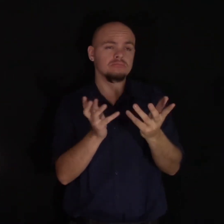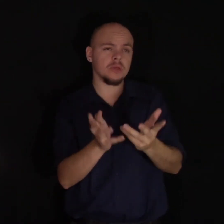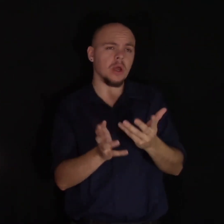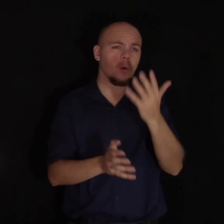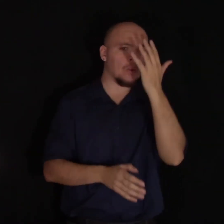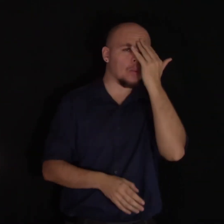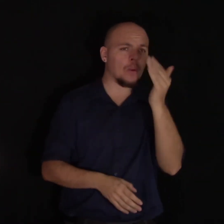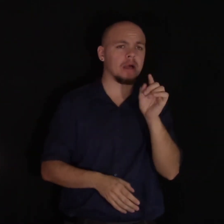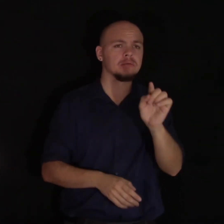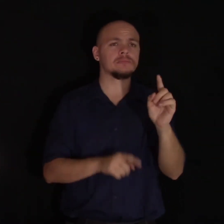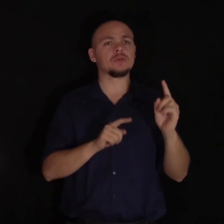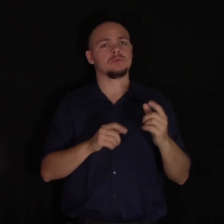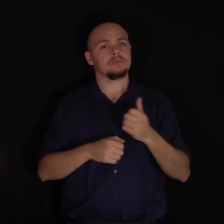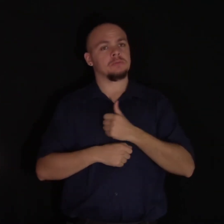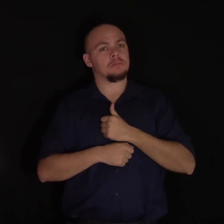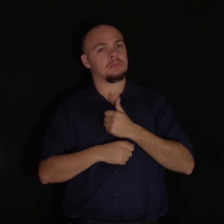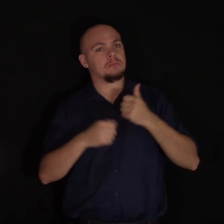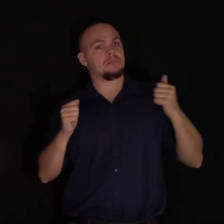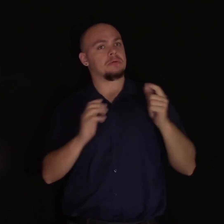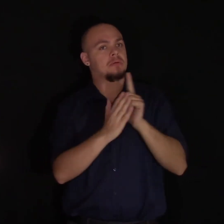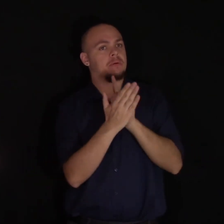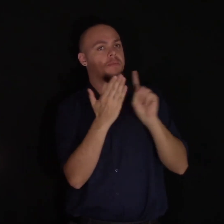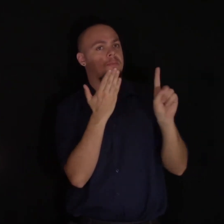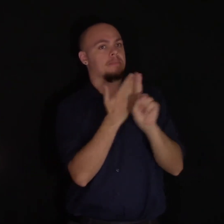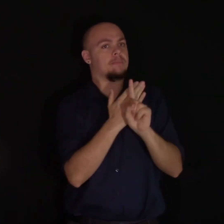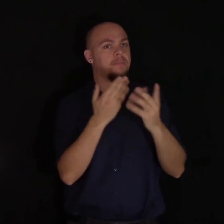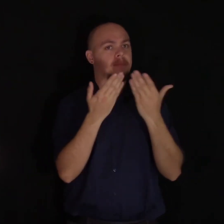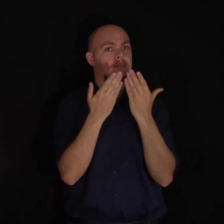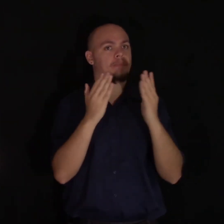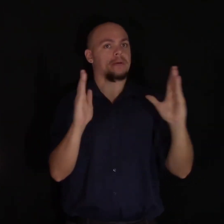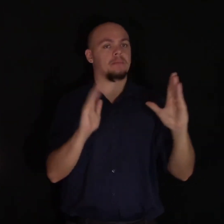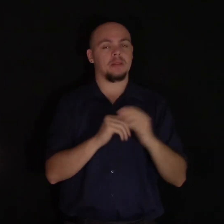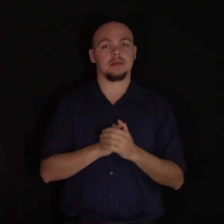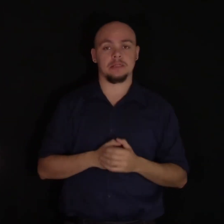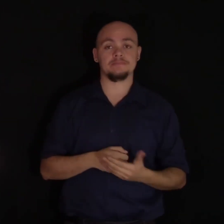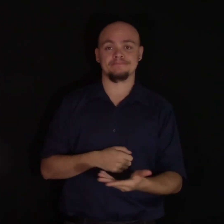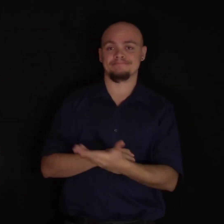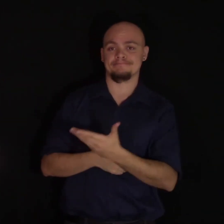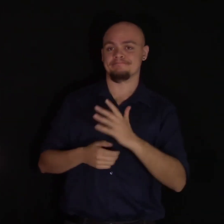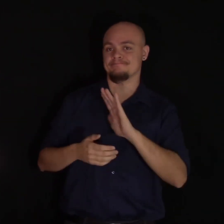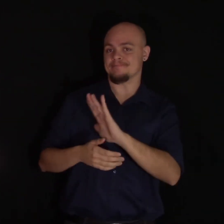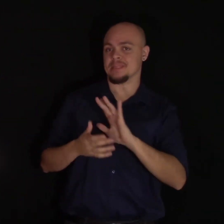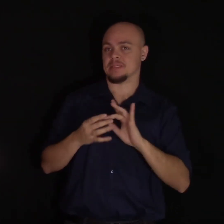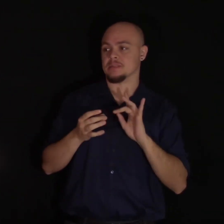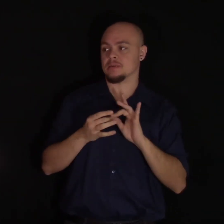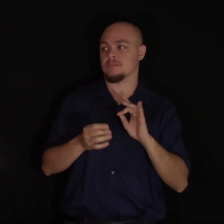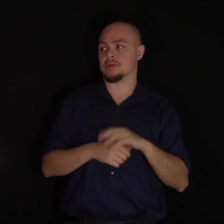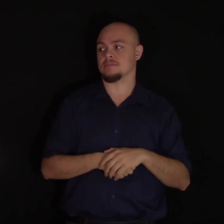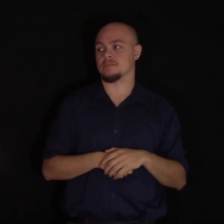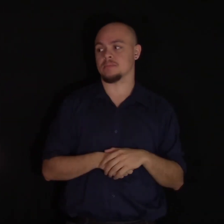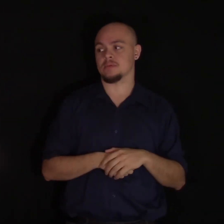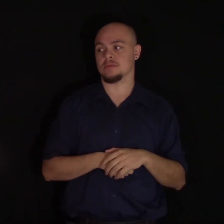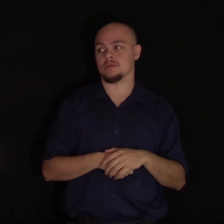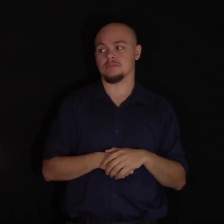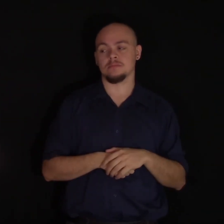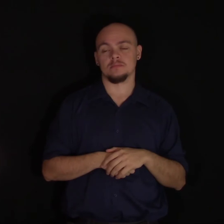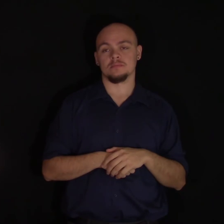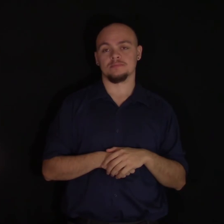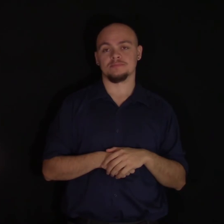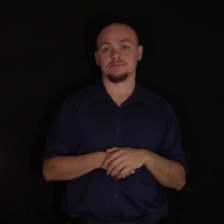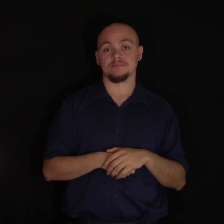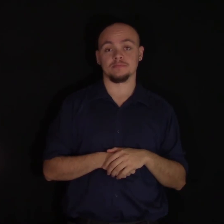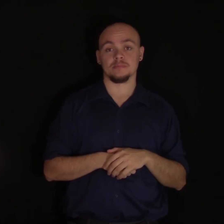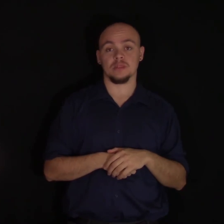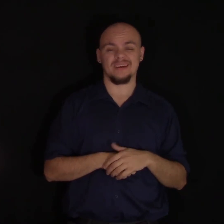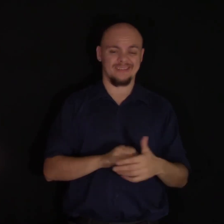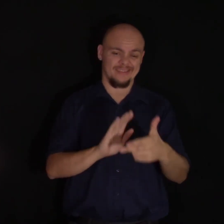he decided to come out so very publicly. Here he is. I felt that there was a lot of need to break this stigma